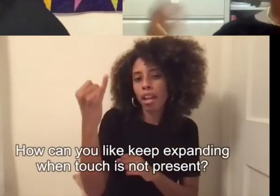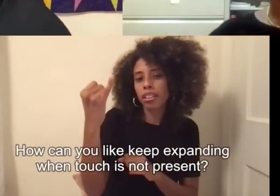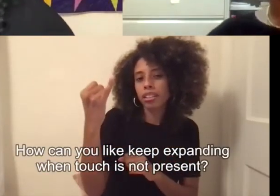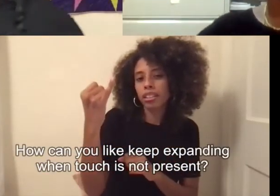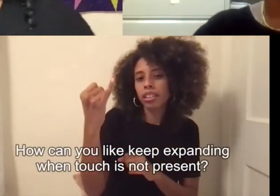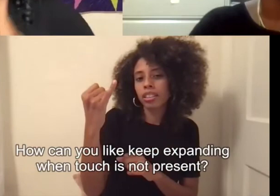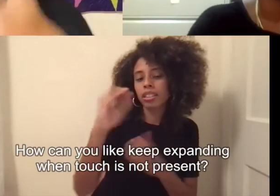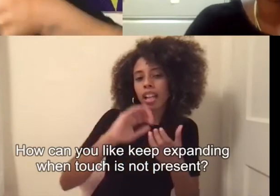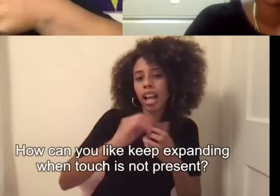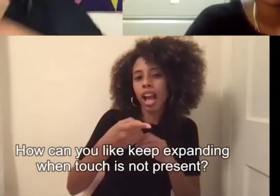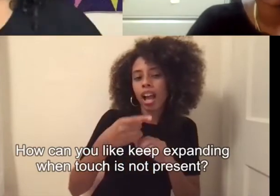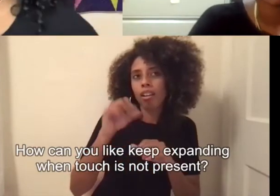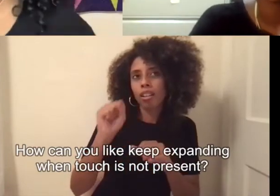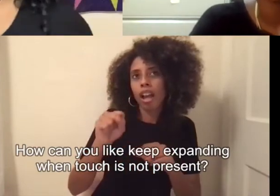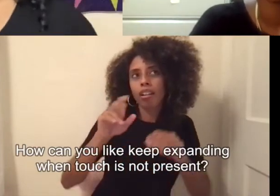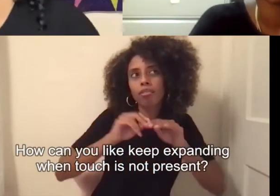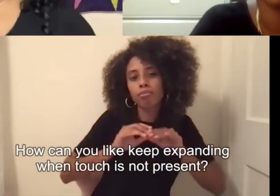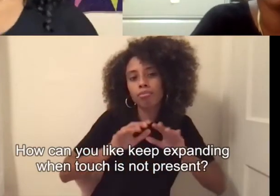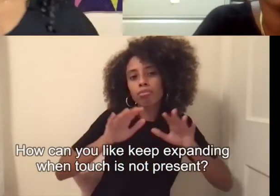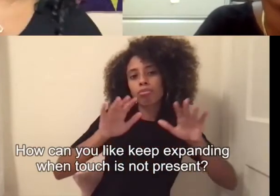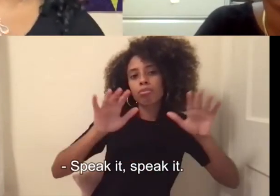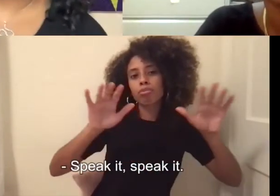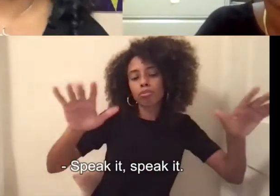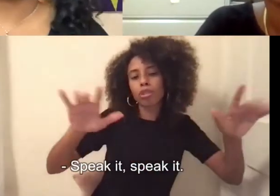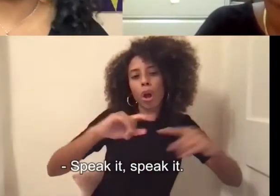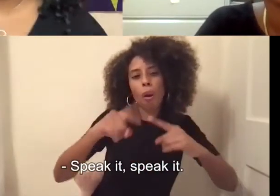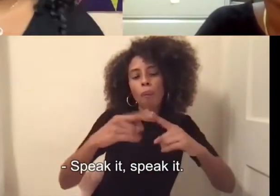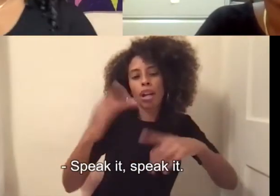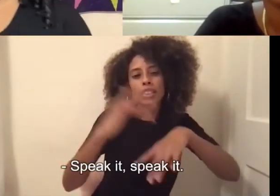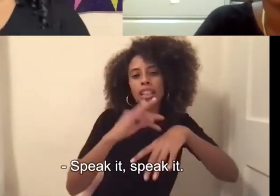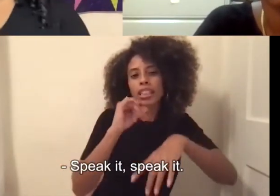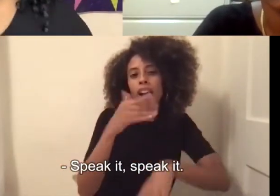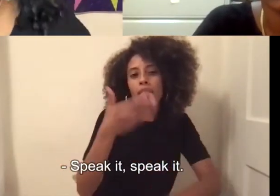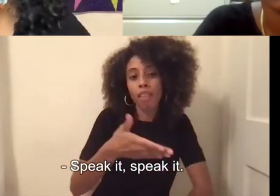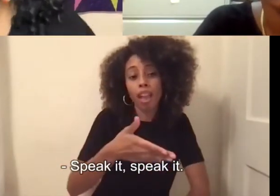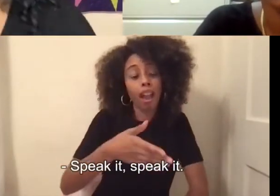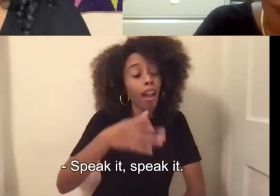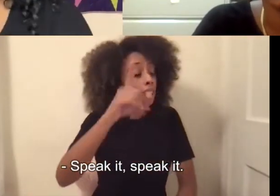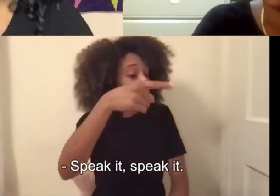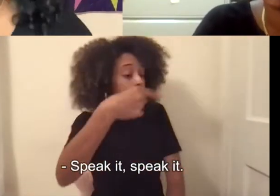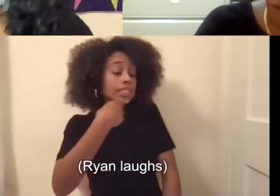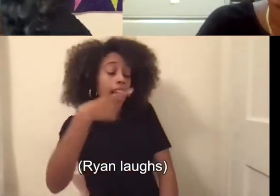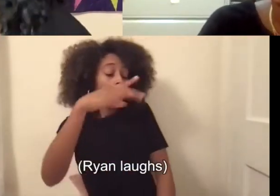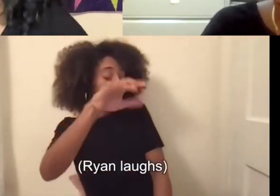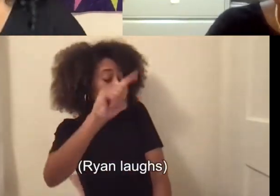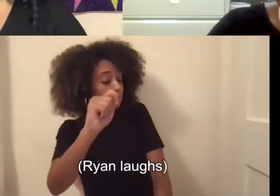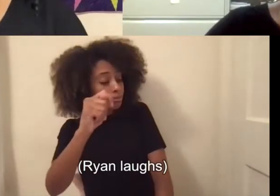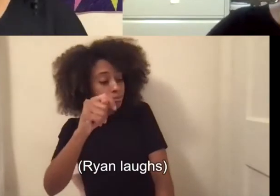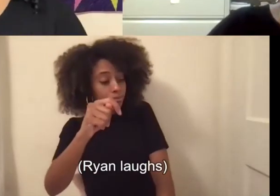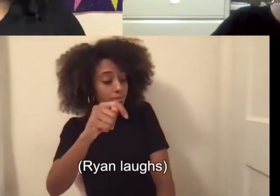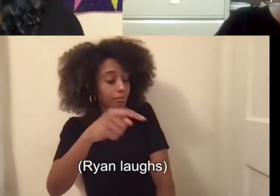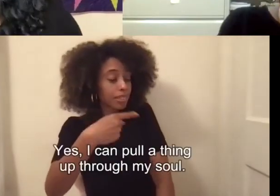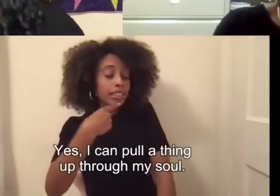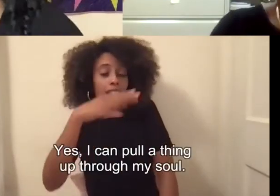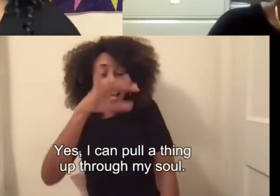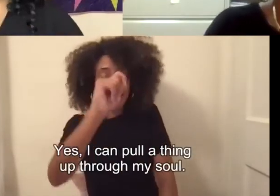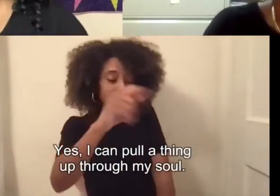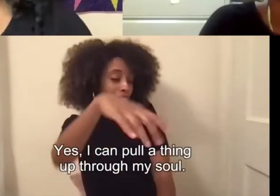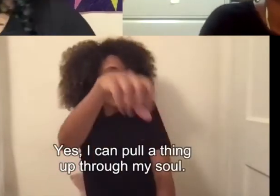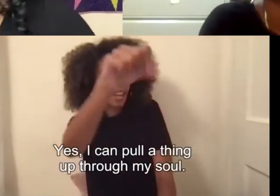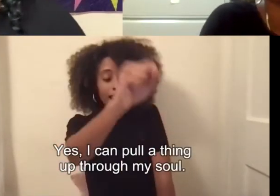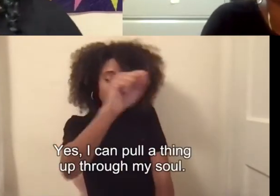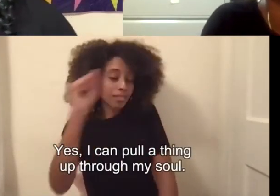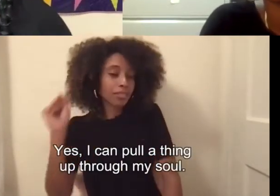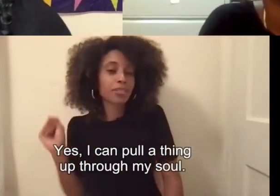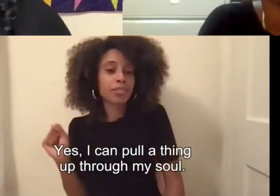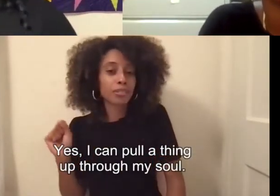keep expanding when touch is not present? Speak it. Yeah. Speak it. Yes. Just yes.